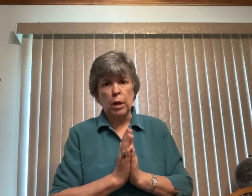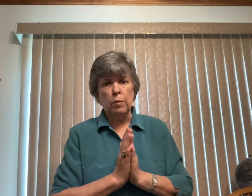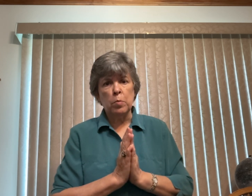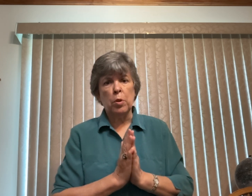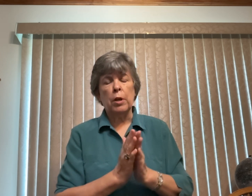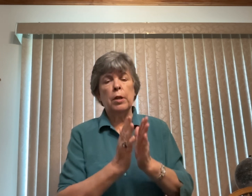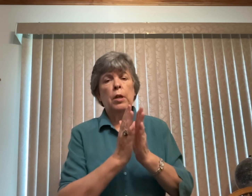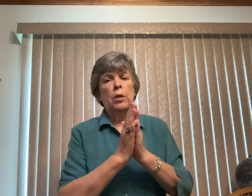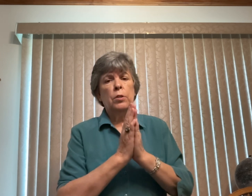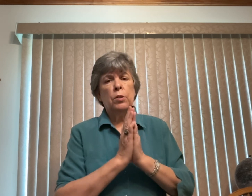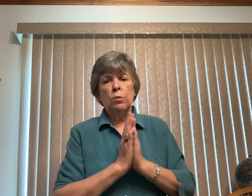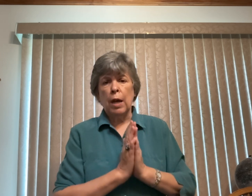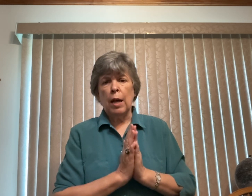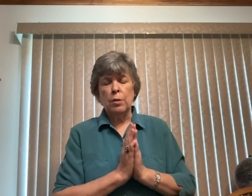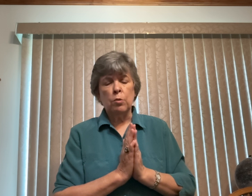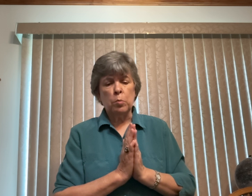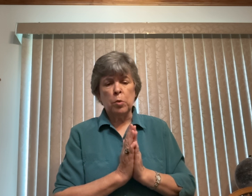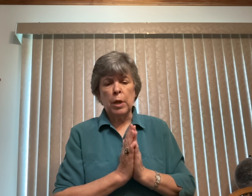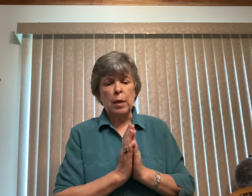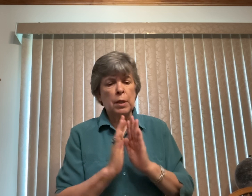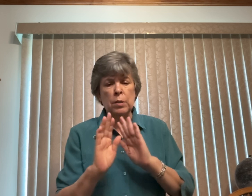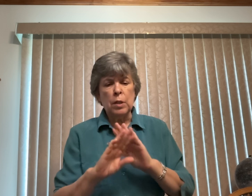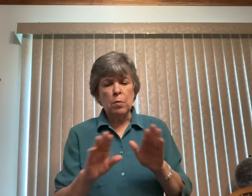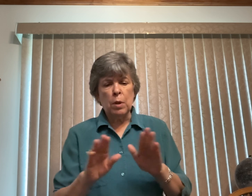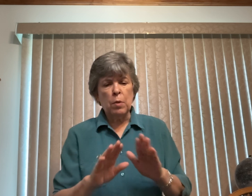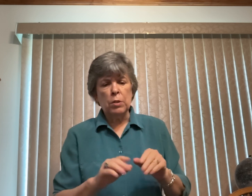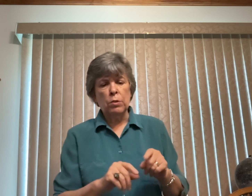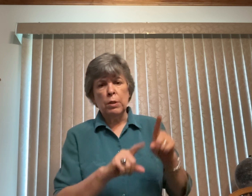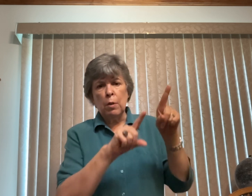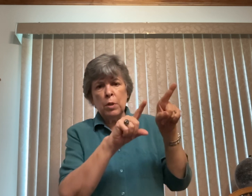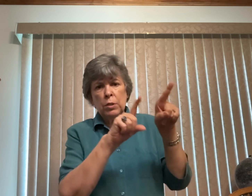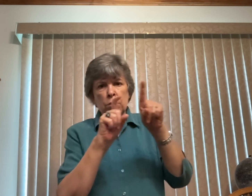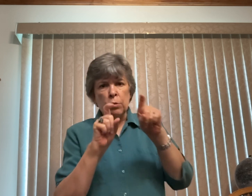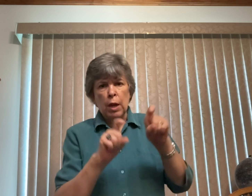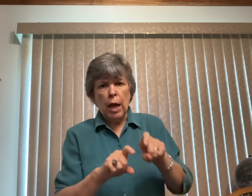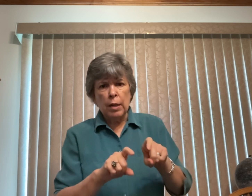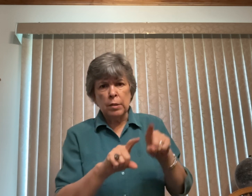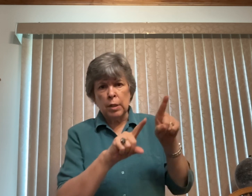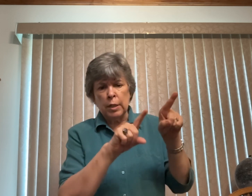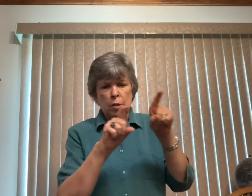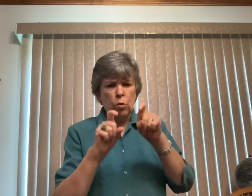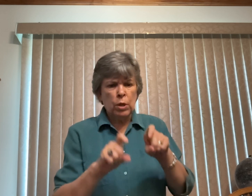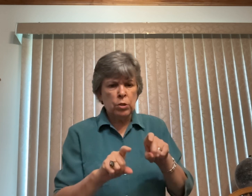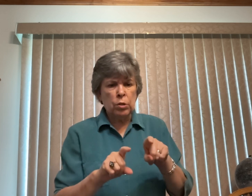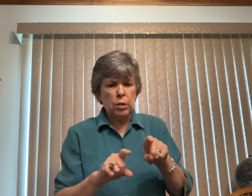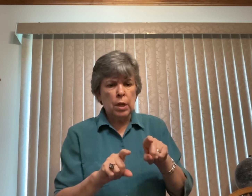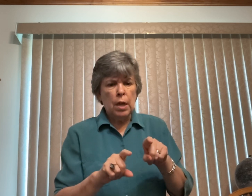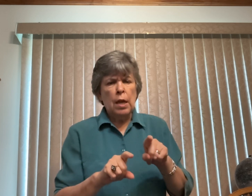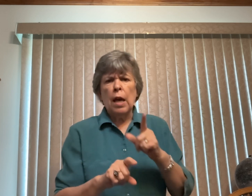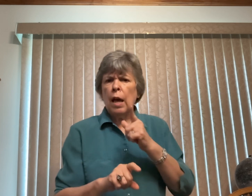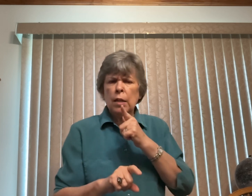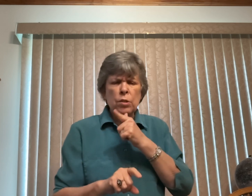for pray. So ask or pray, that's not what I want to do here. I want to do ask like a question, ask